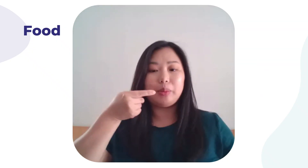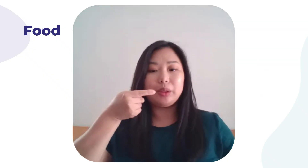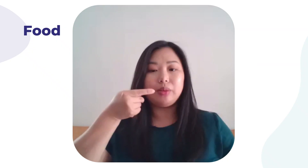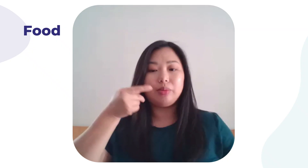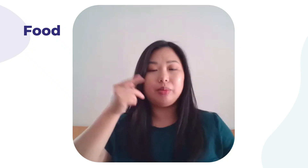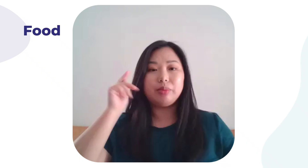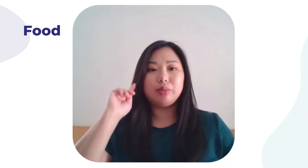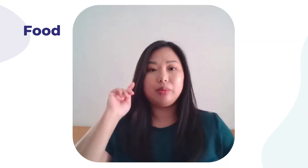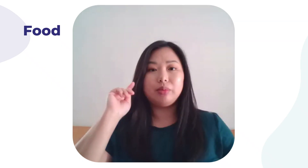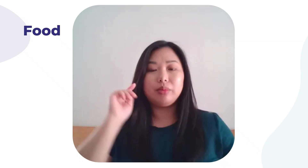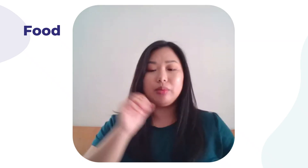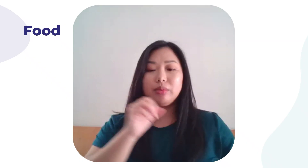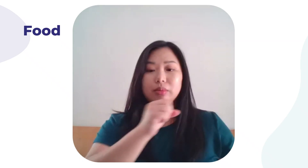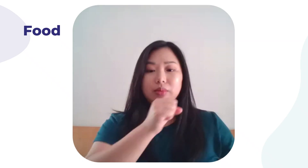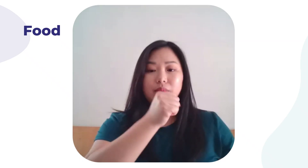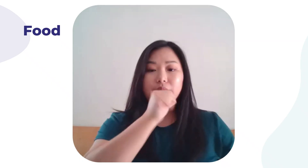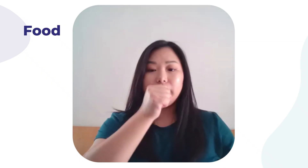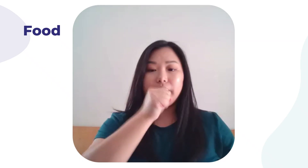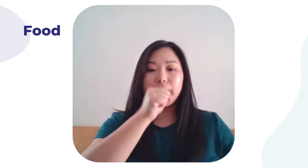Pineapple.